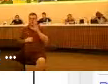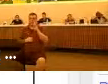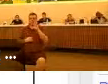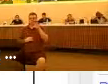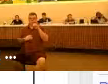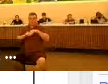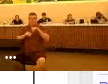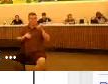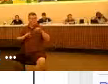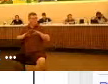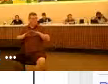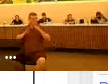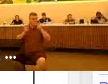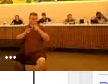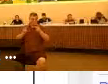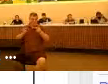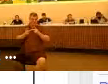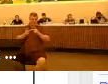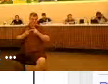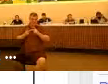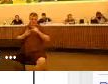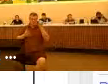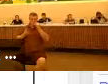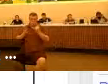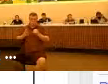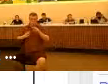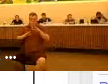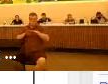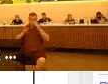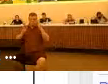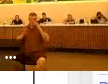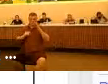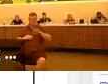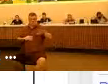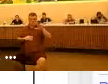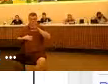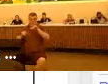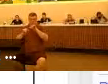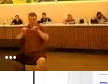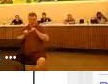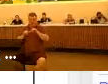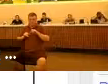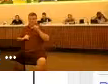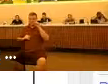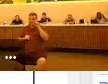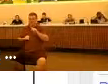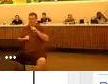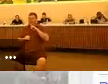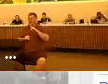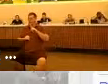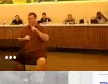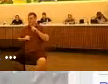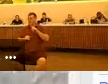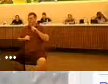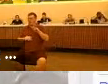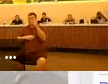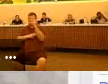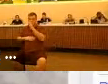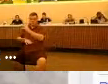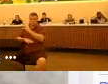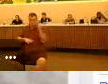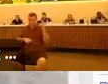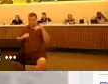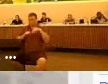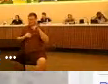open space, right in the drawing where it says open space in some of that area, could there be also rows of trees put in